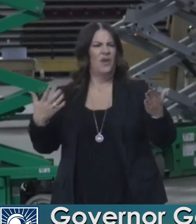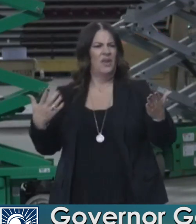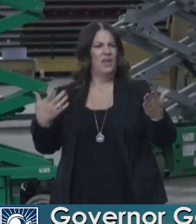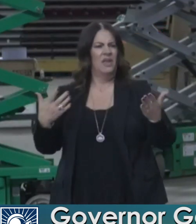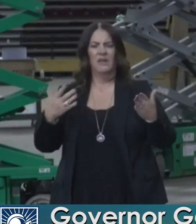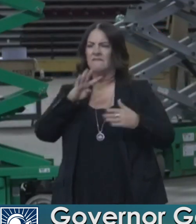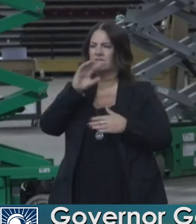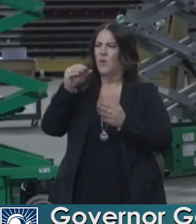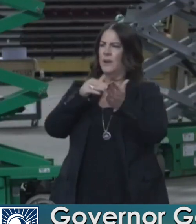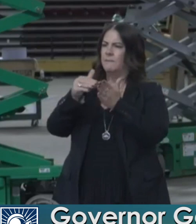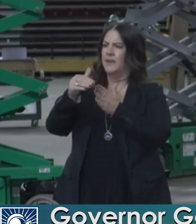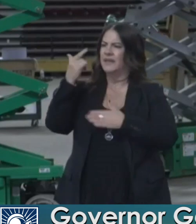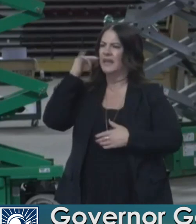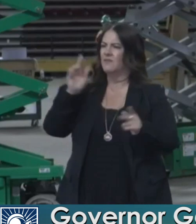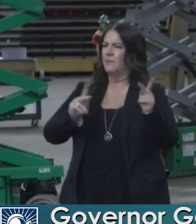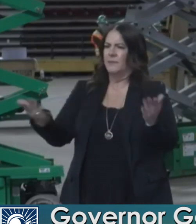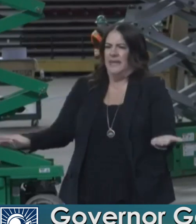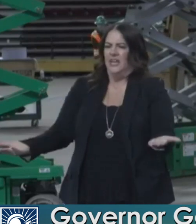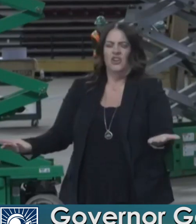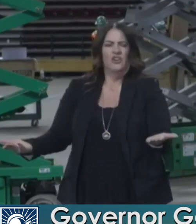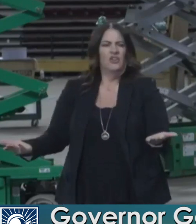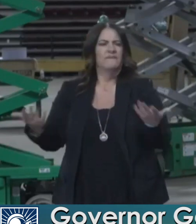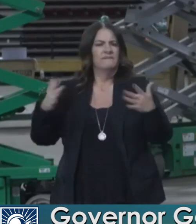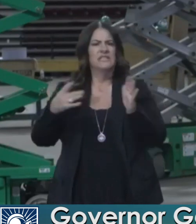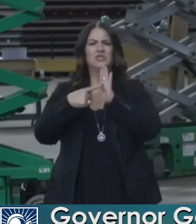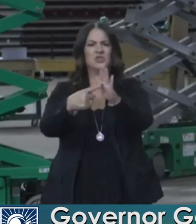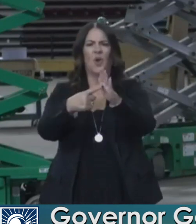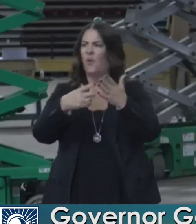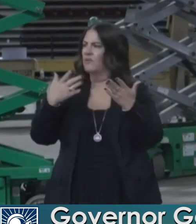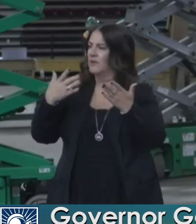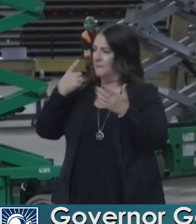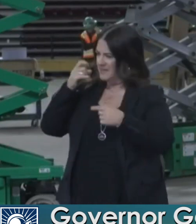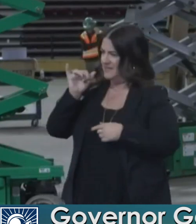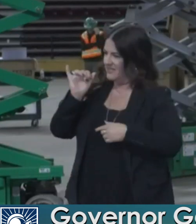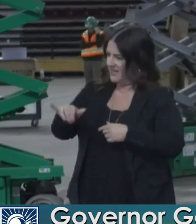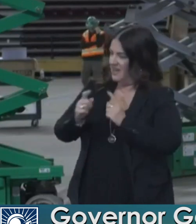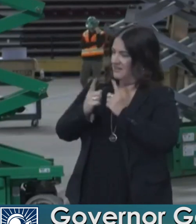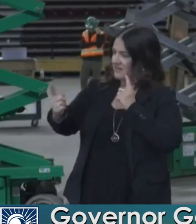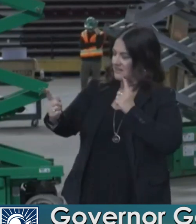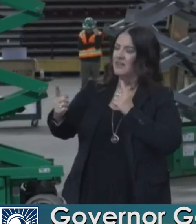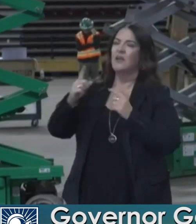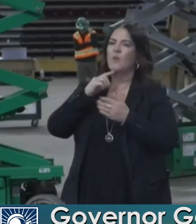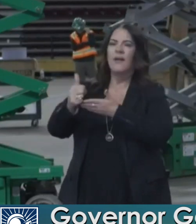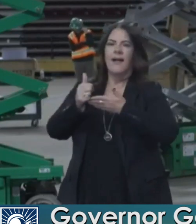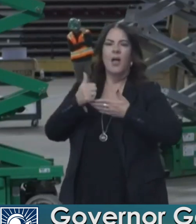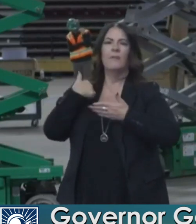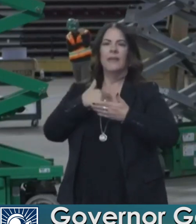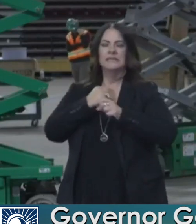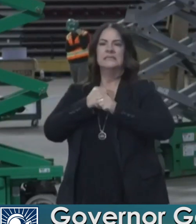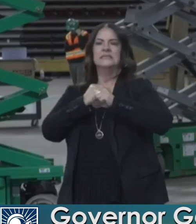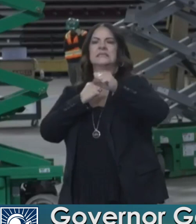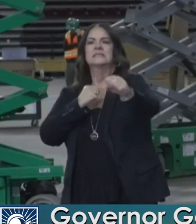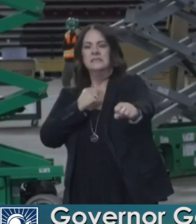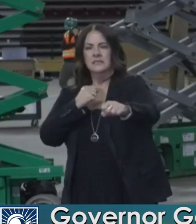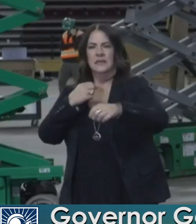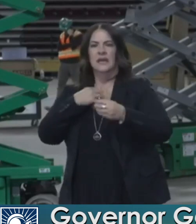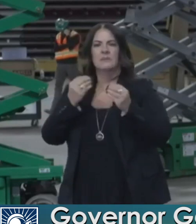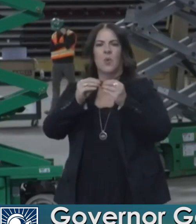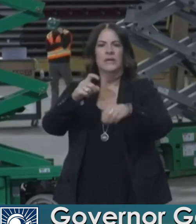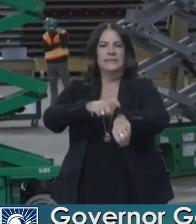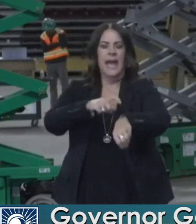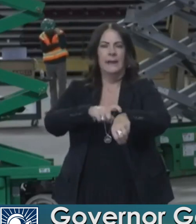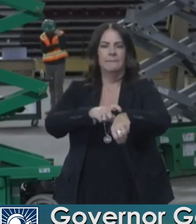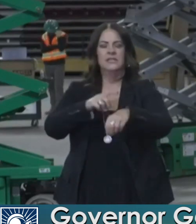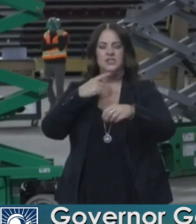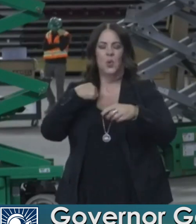million Californians, proving to be successful on the basis of buying us time. And this allows us to do the